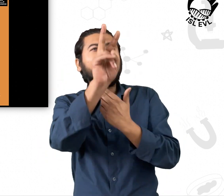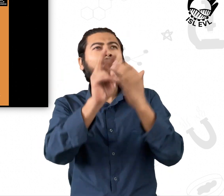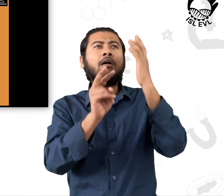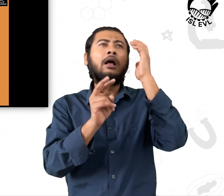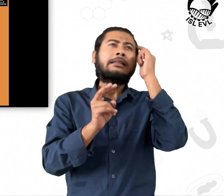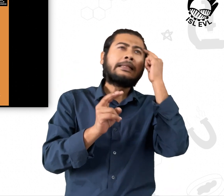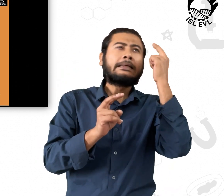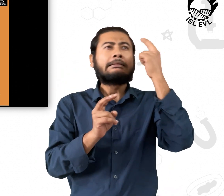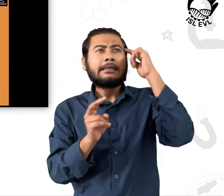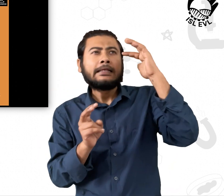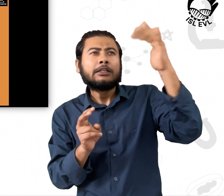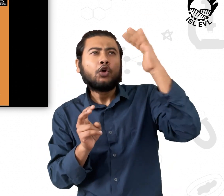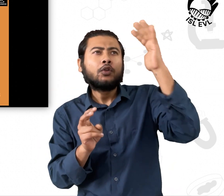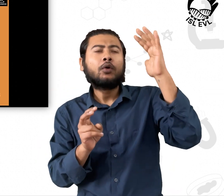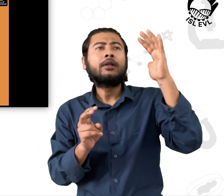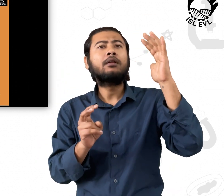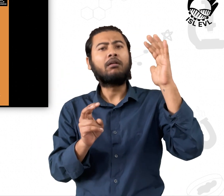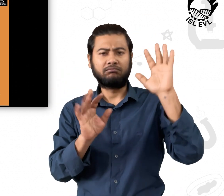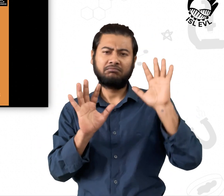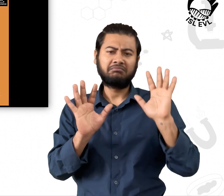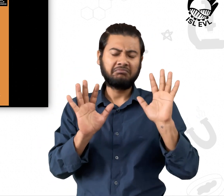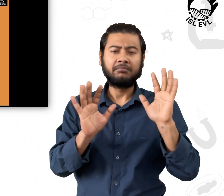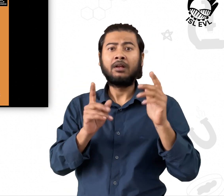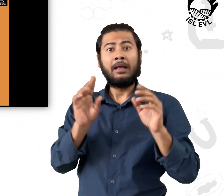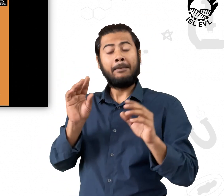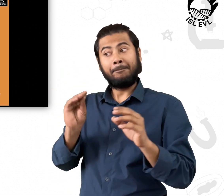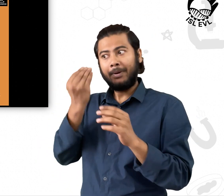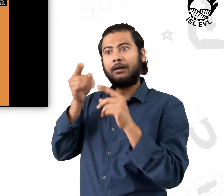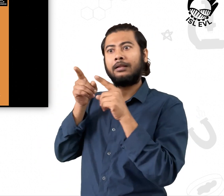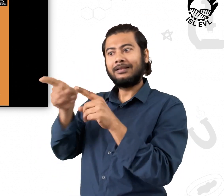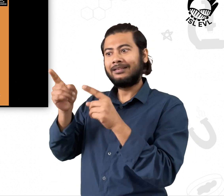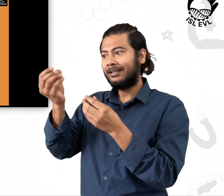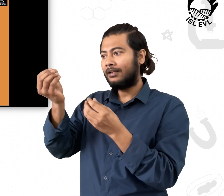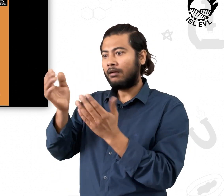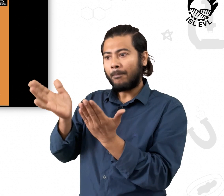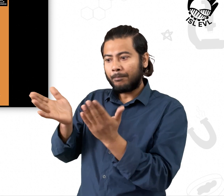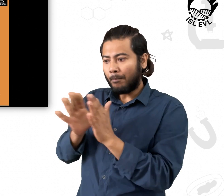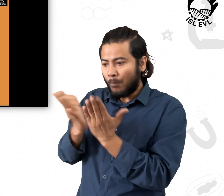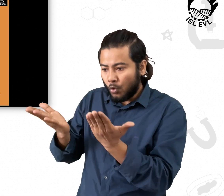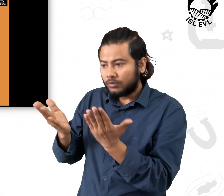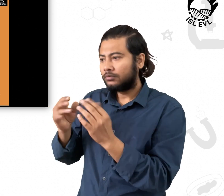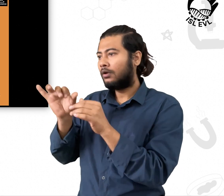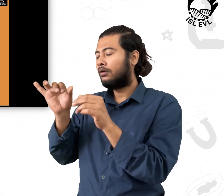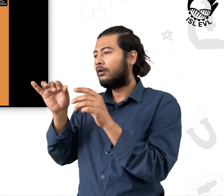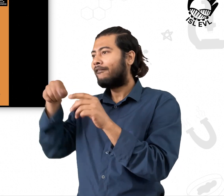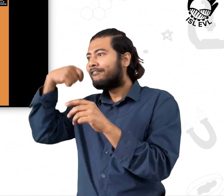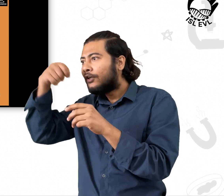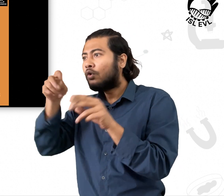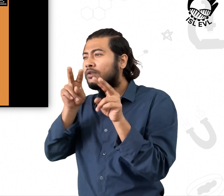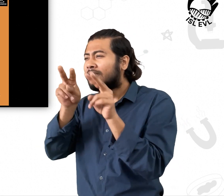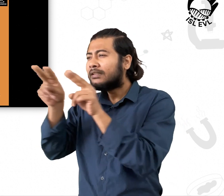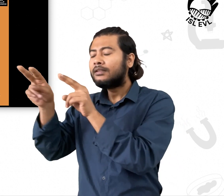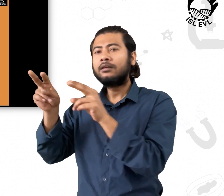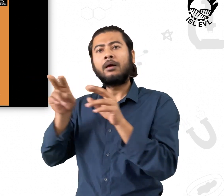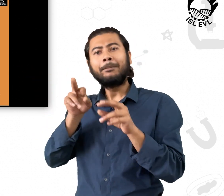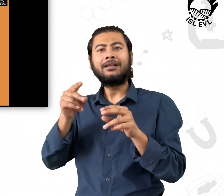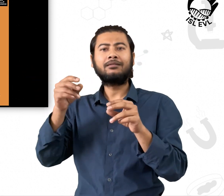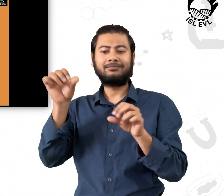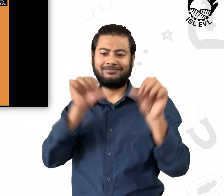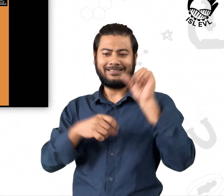not, hypothesis, just basically predicting something, but rather relying on information that you have in your hand,